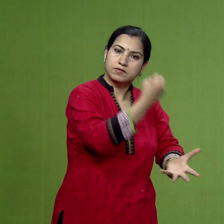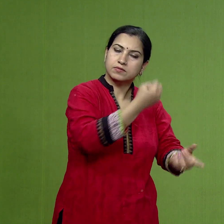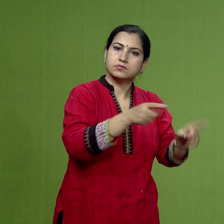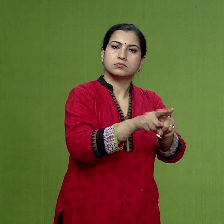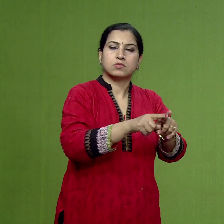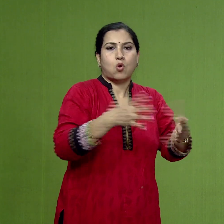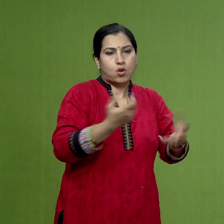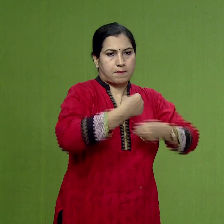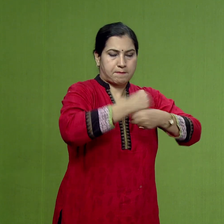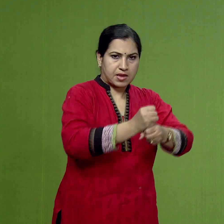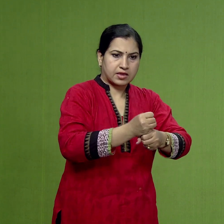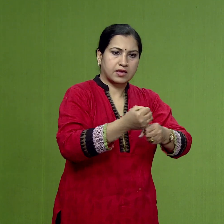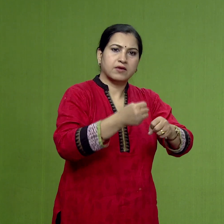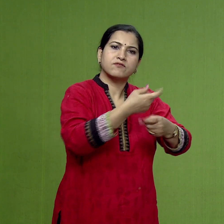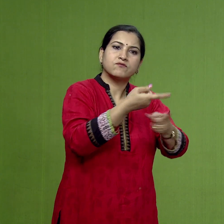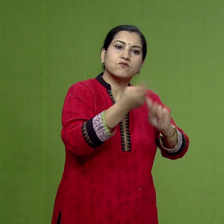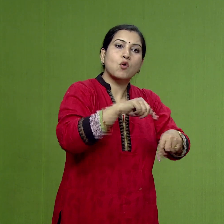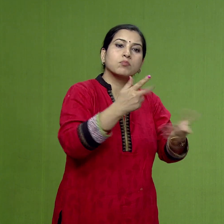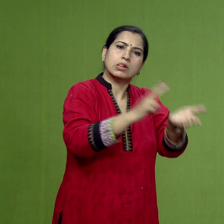manufactured from the natural resources.